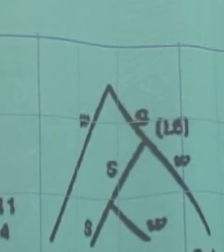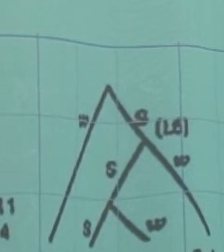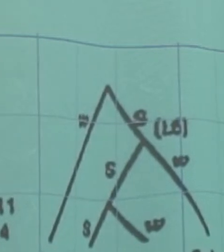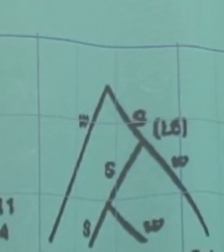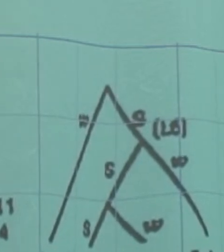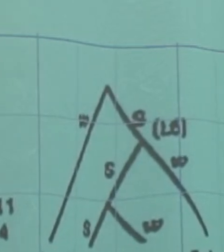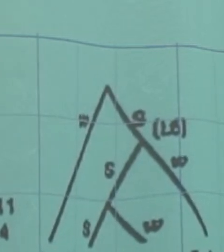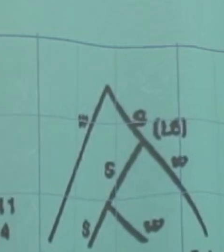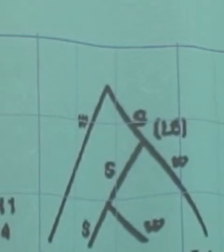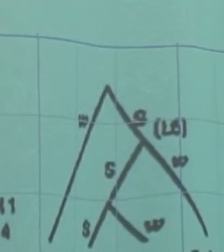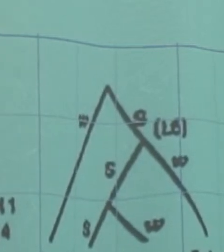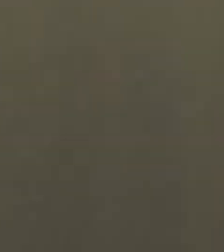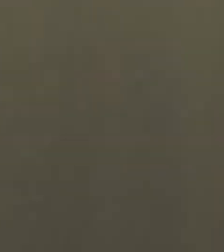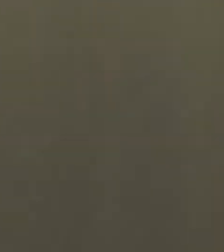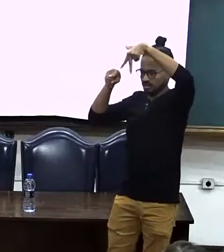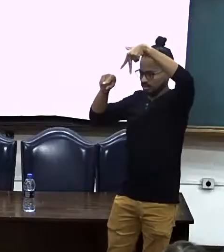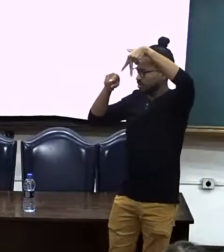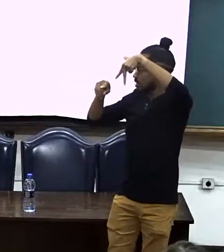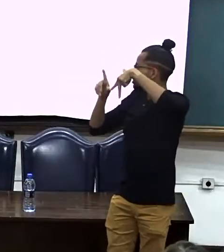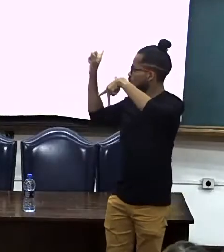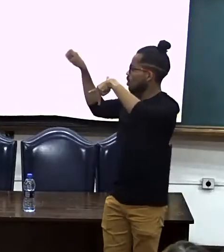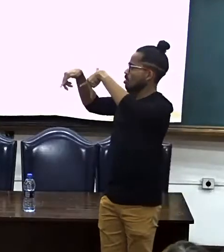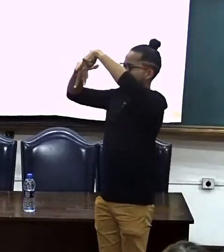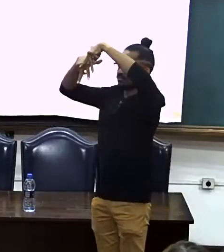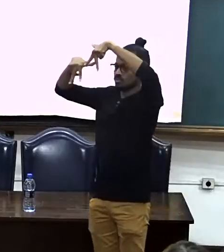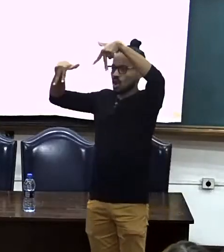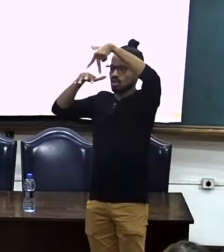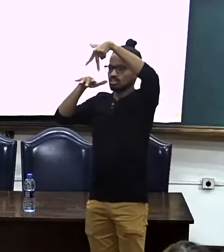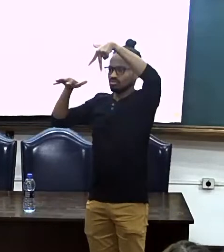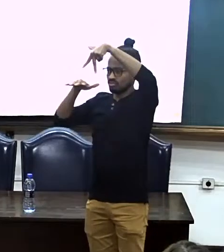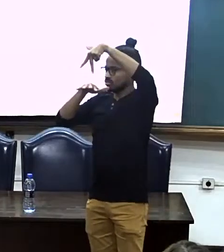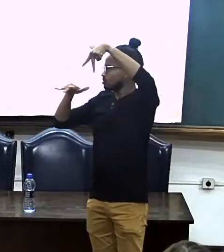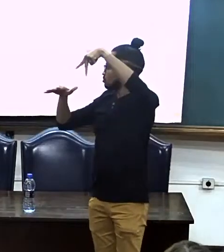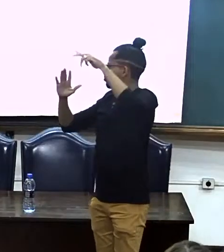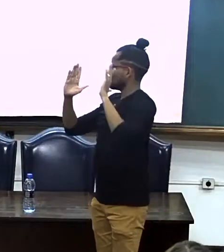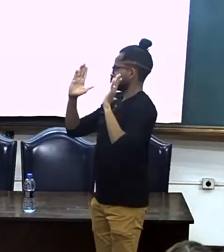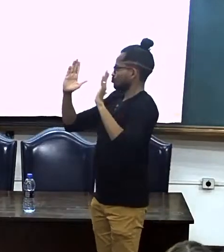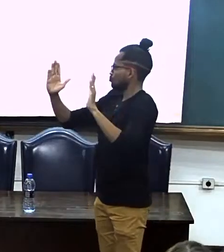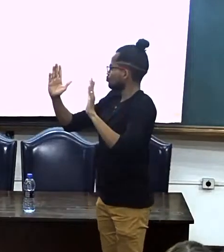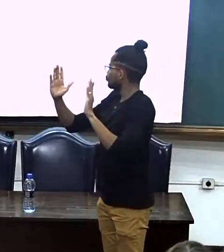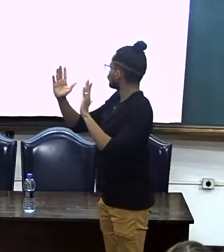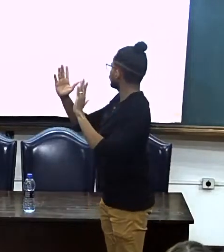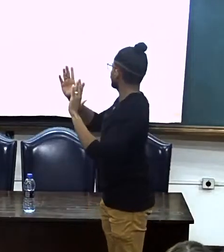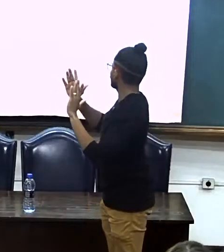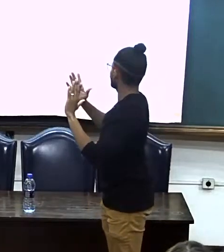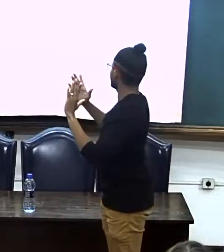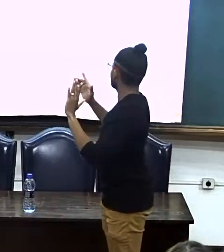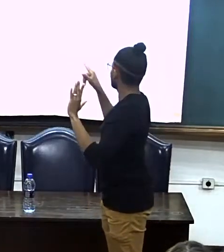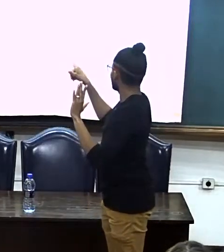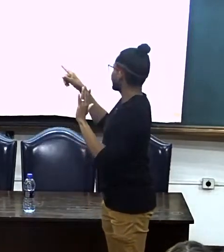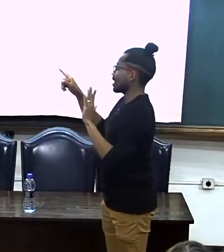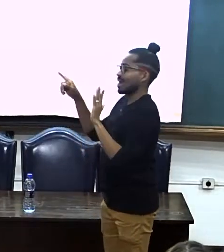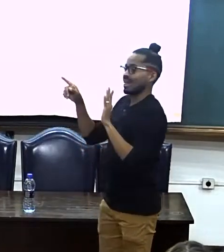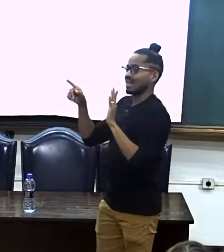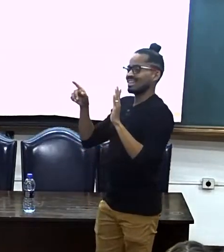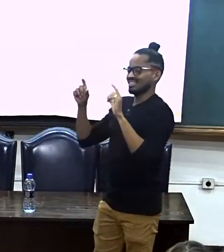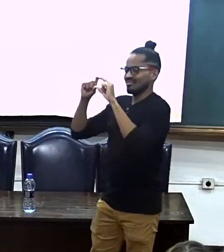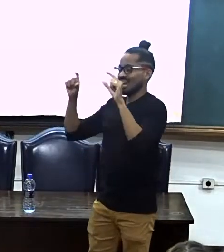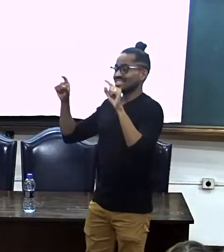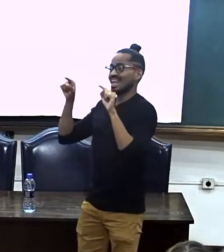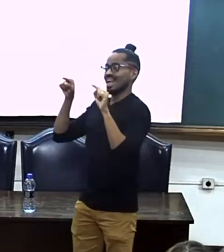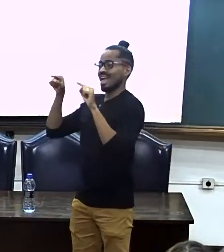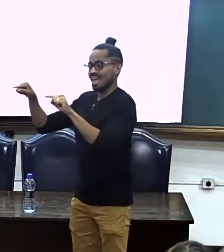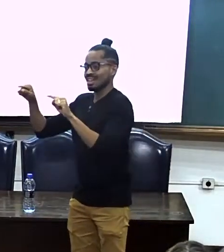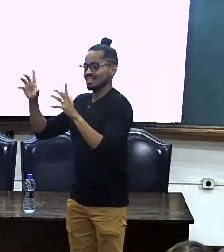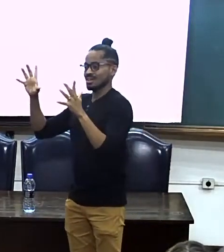branches. So here's a metrical tree of that's wonderful. And the syllable one has more stress, so